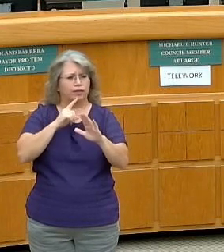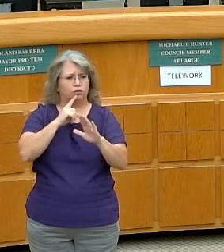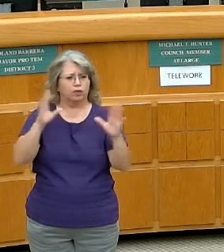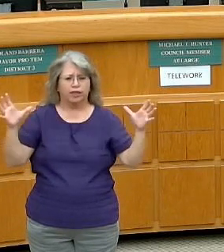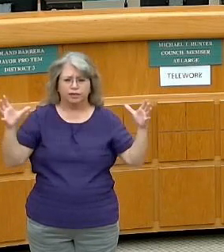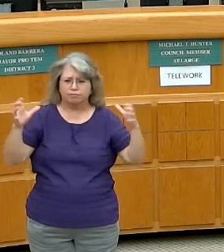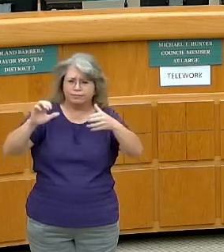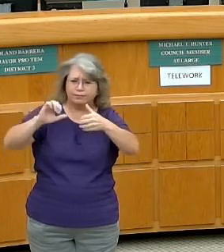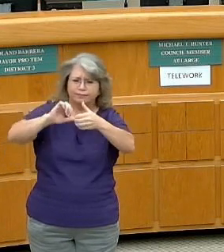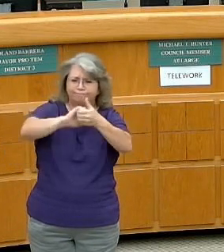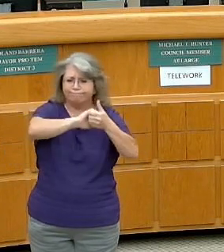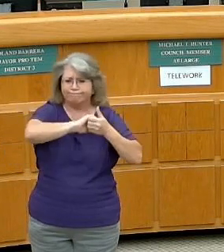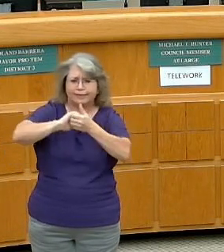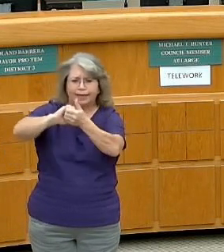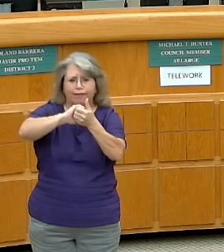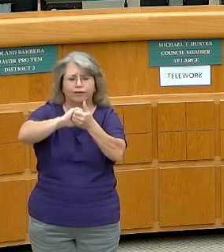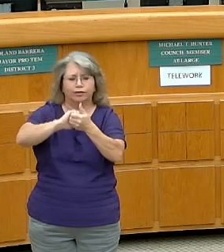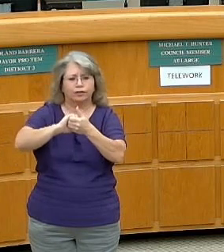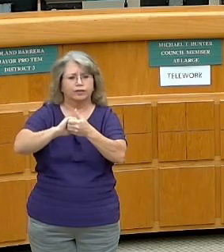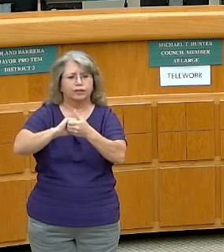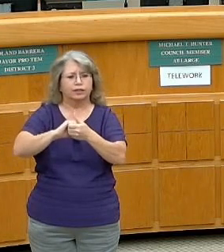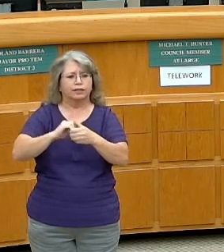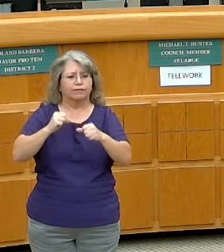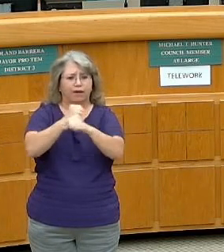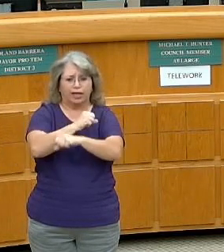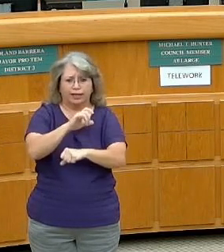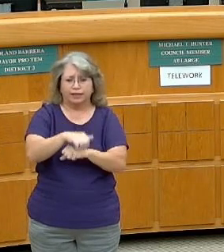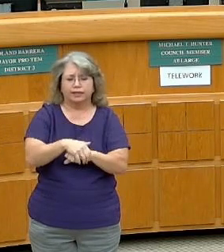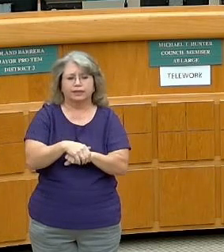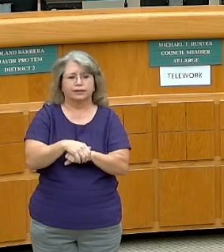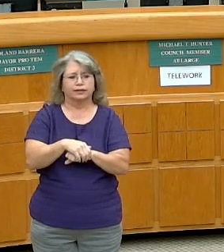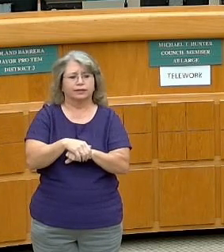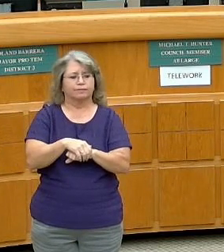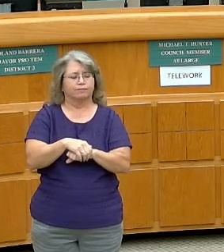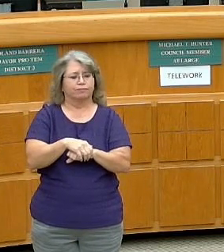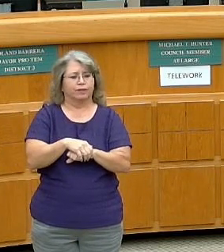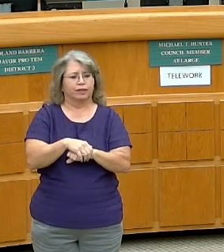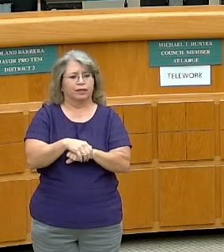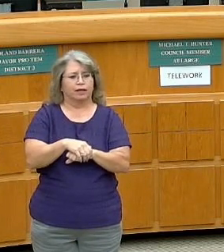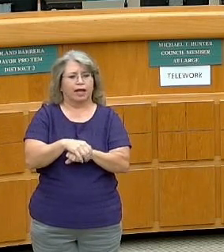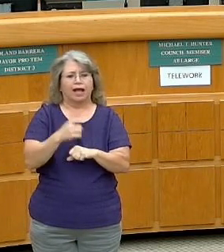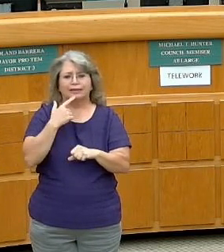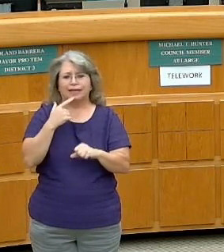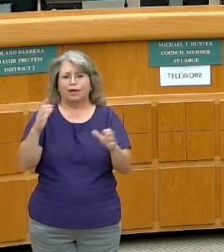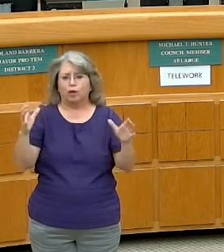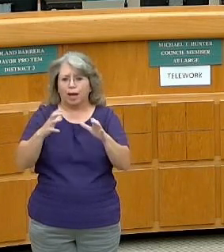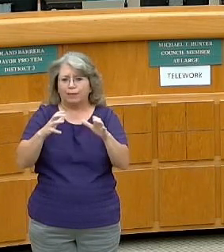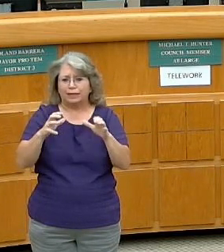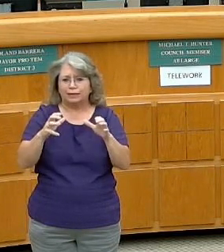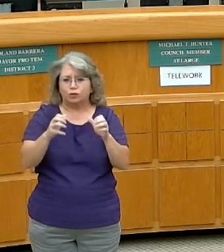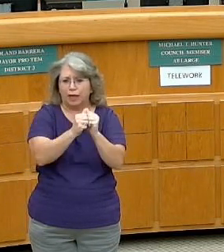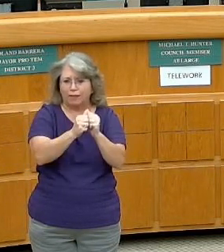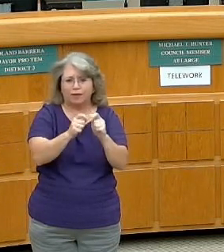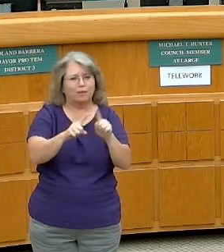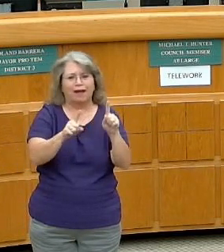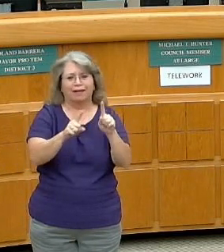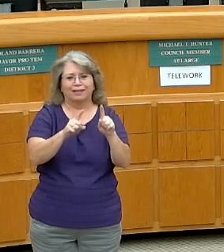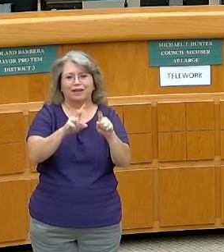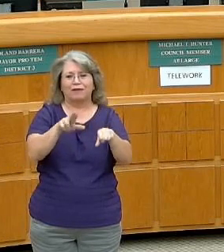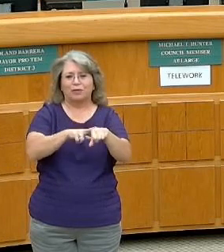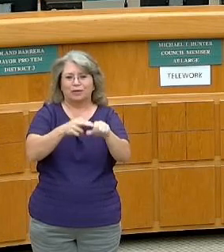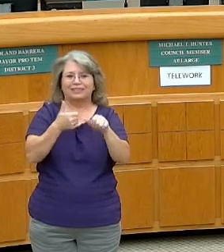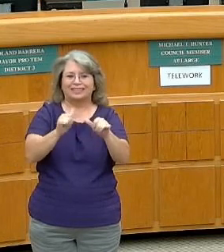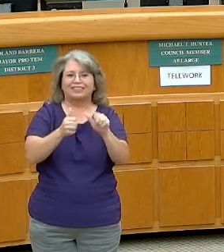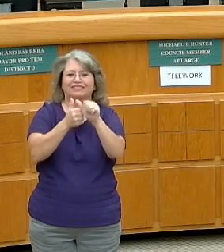community members, as friends and neighbors, as family members. I say coming together, of course, at proper social distancing guidelines, right?